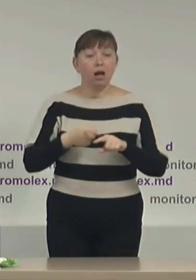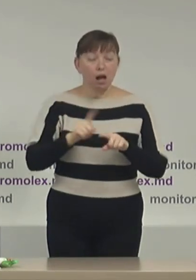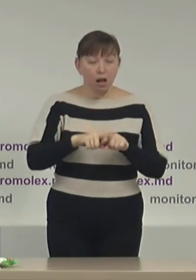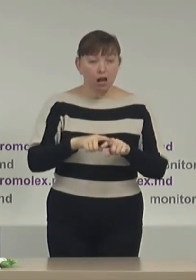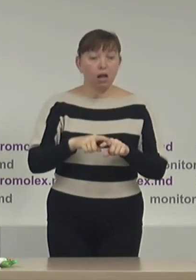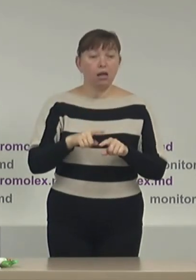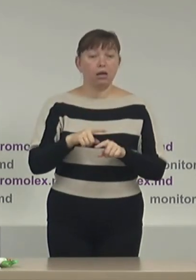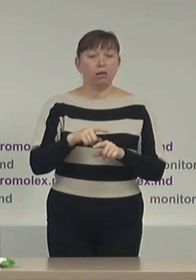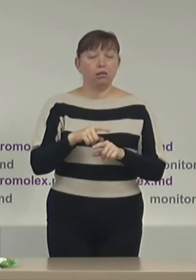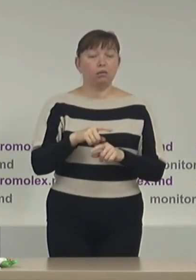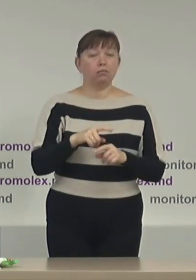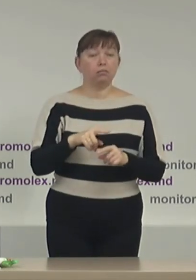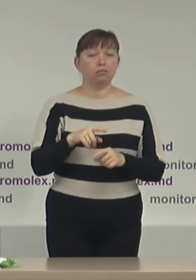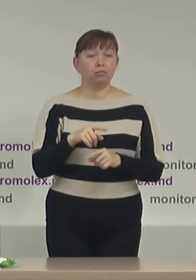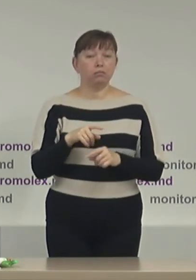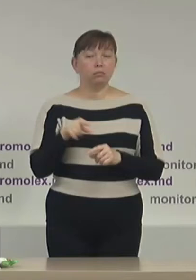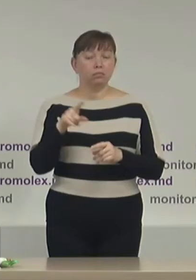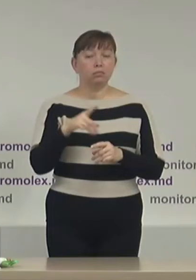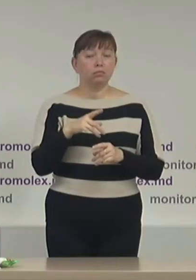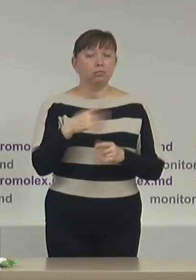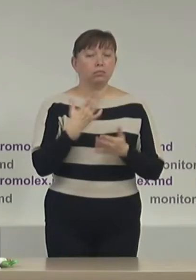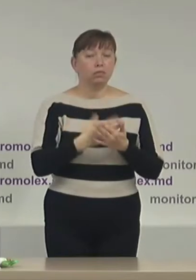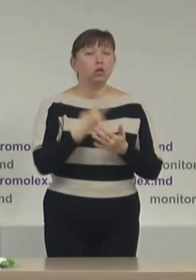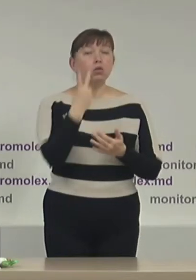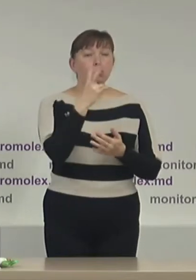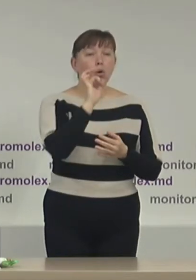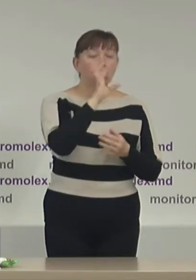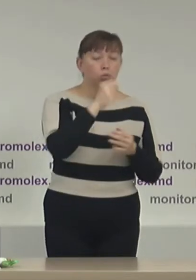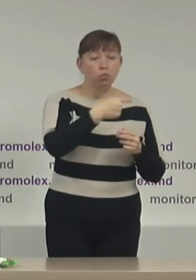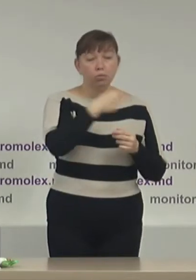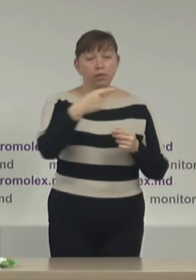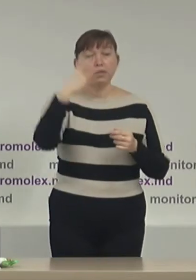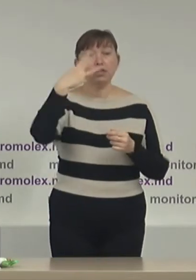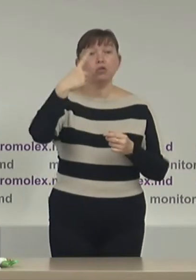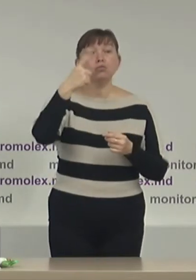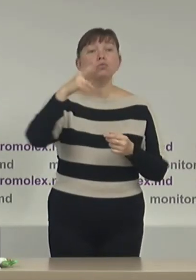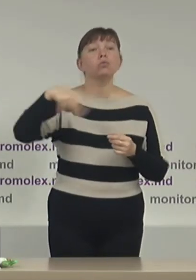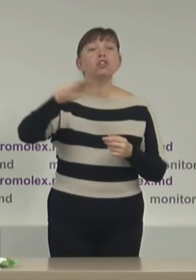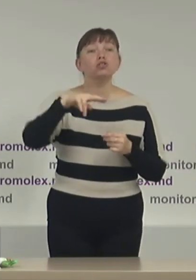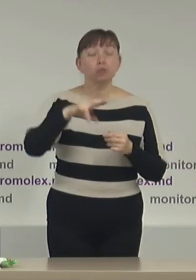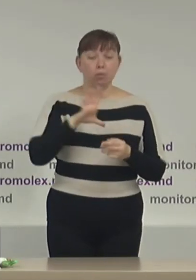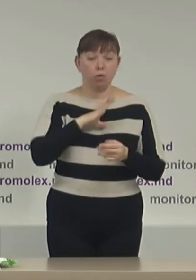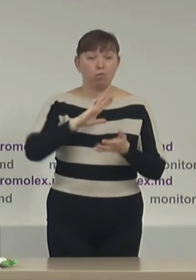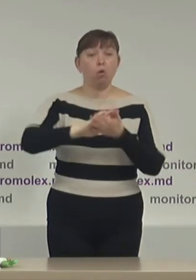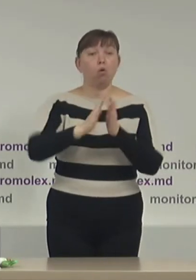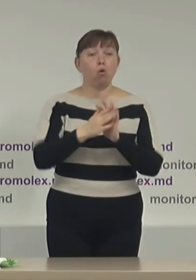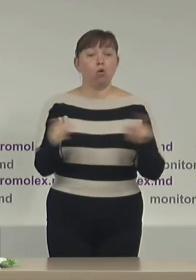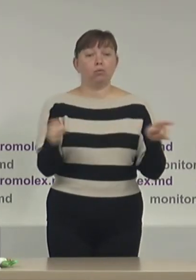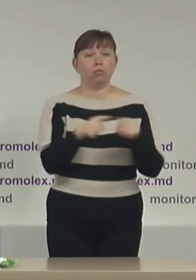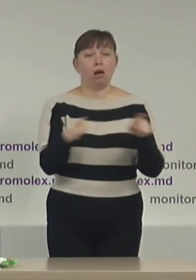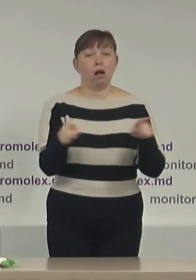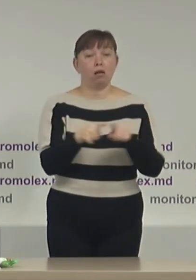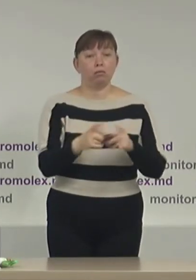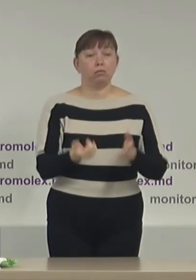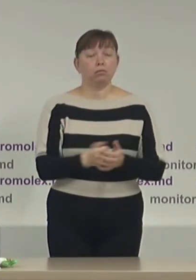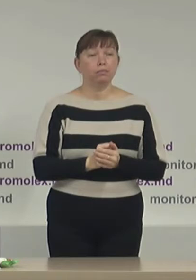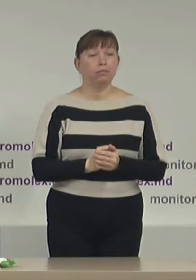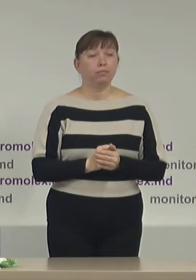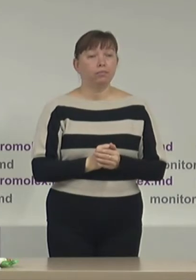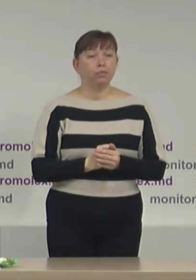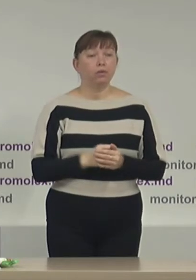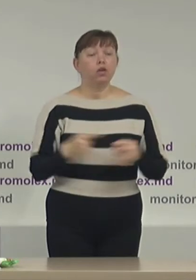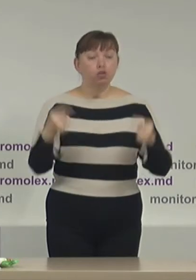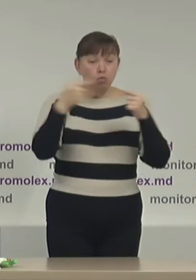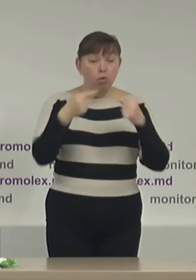Editipar Group, was presented, covering a general activity period between October the 2nd and December 31st,